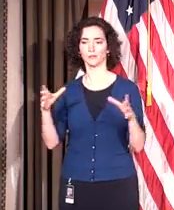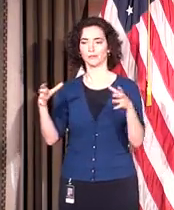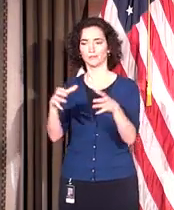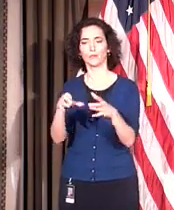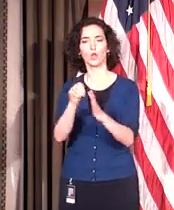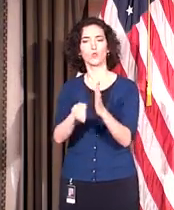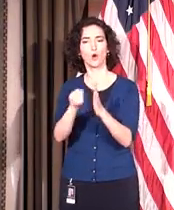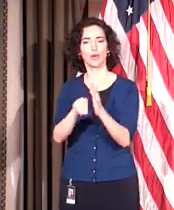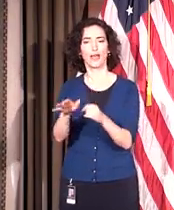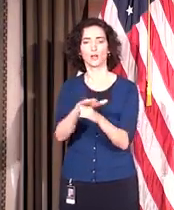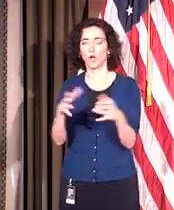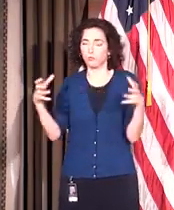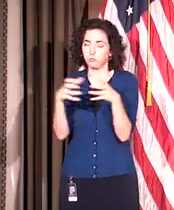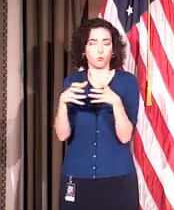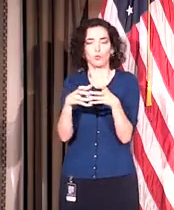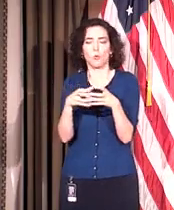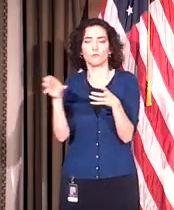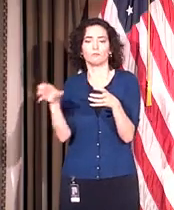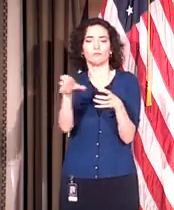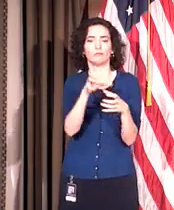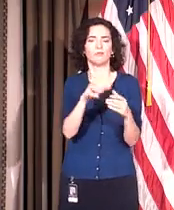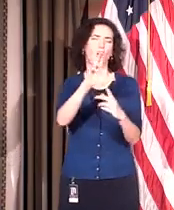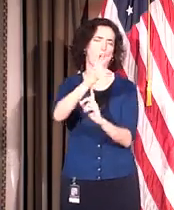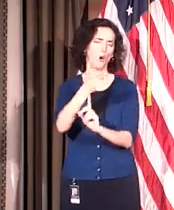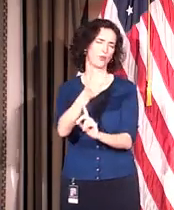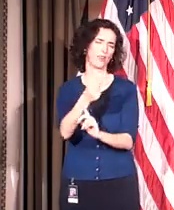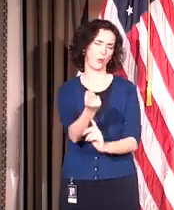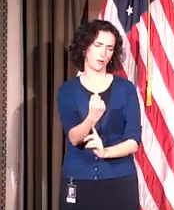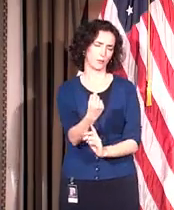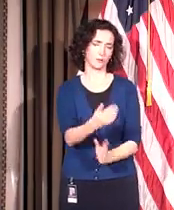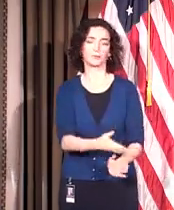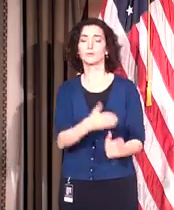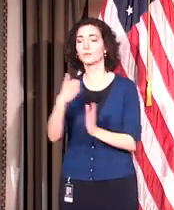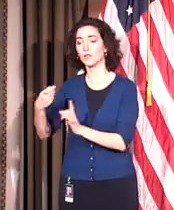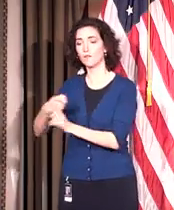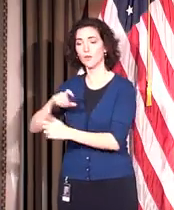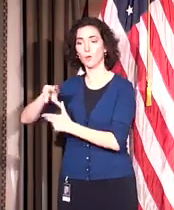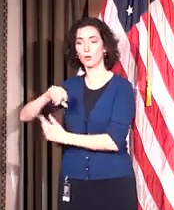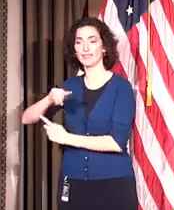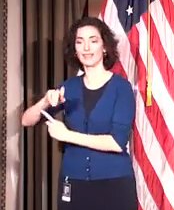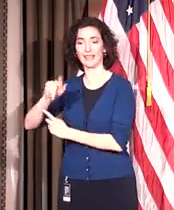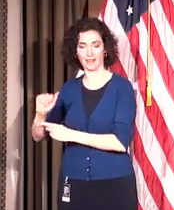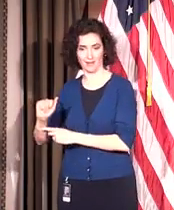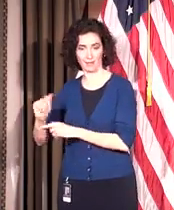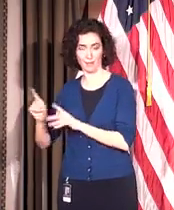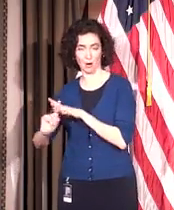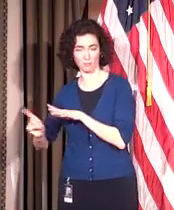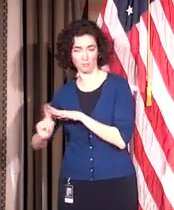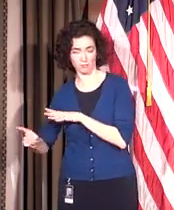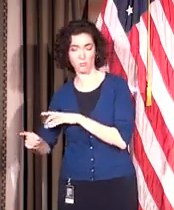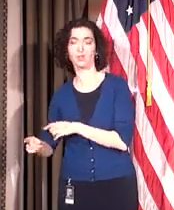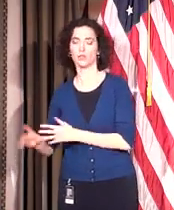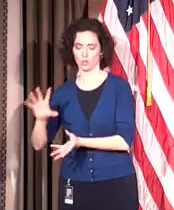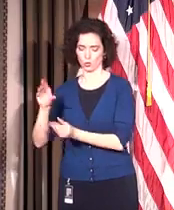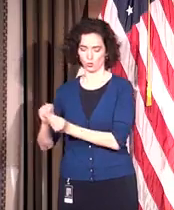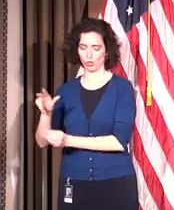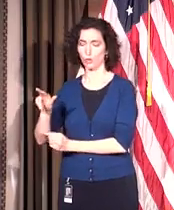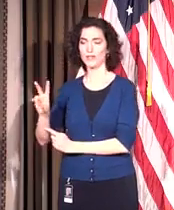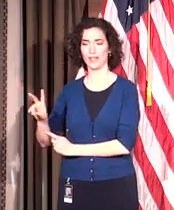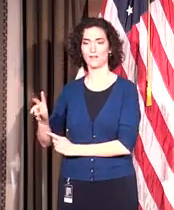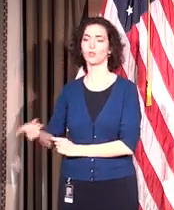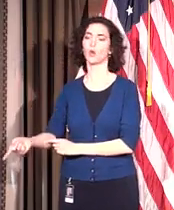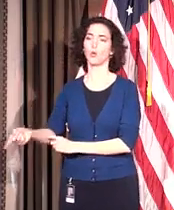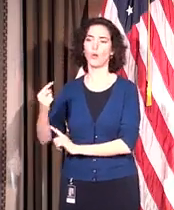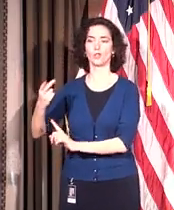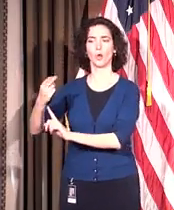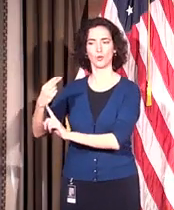in New Orleans, 1 hotel. And then there are 37 Hurricane Zeta evacuees in 1 non-congregate hotel